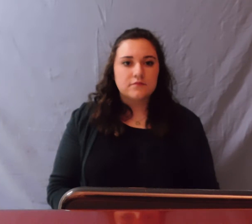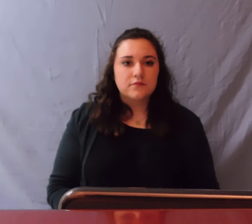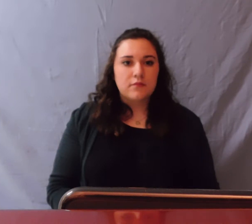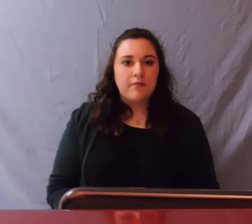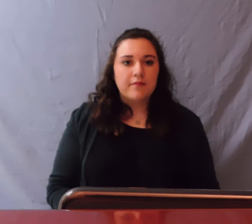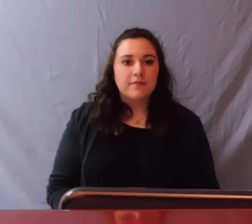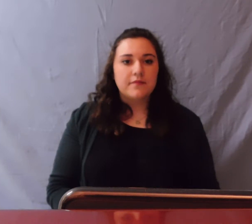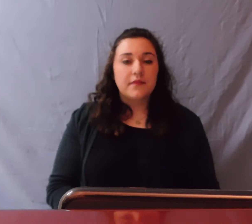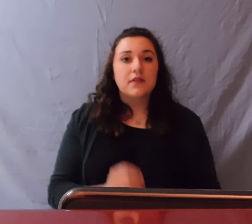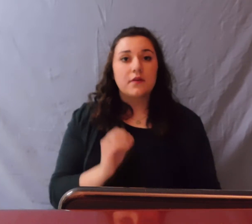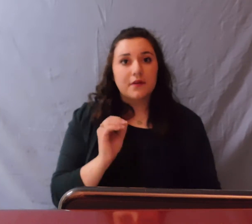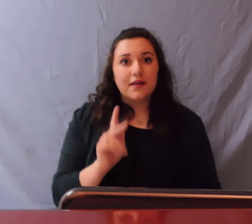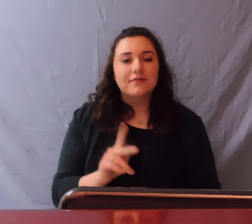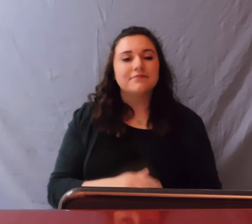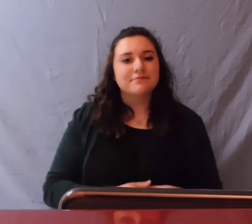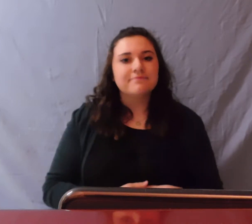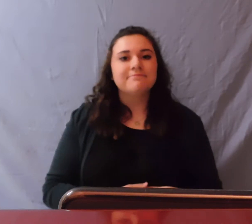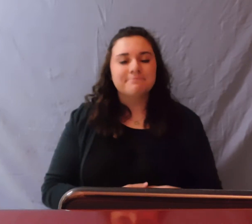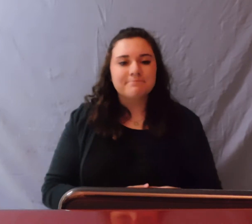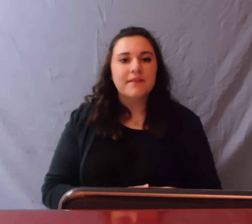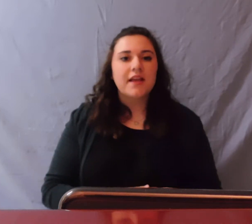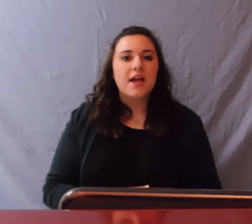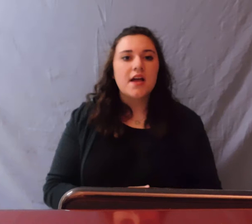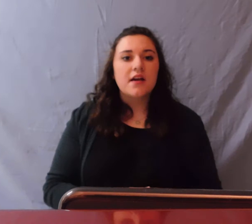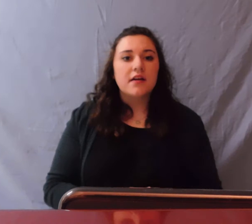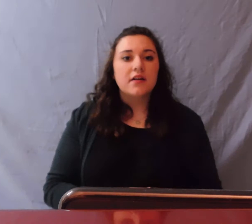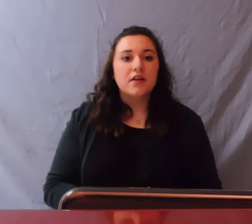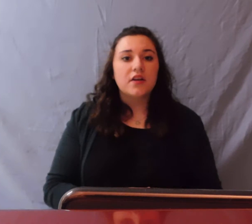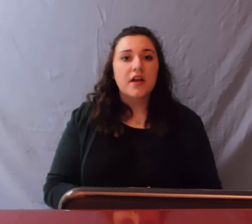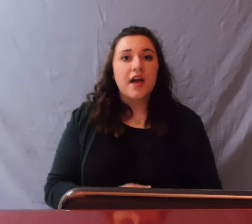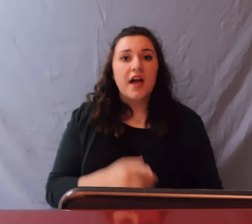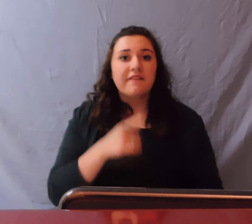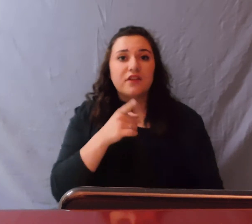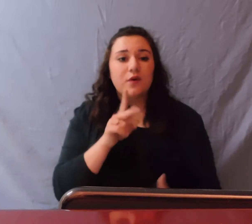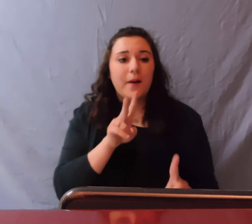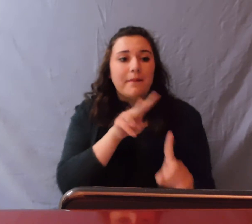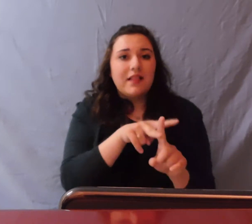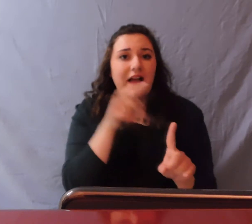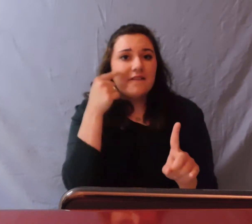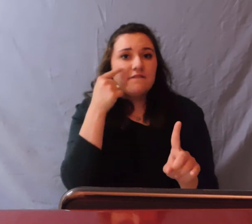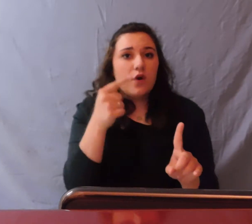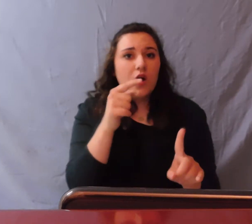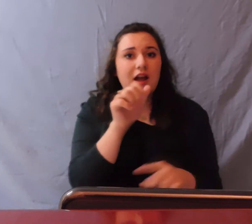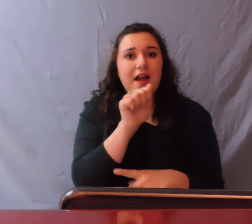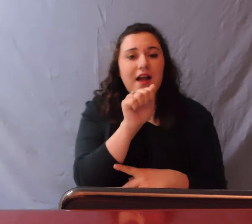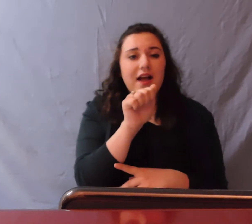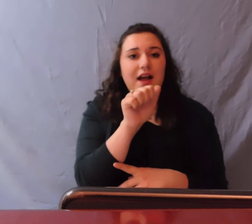Okay, Mrs. Paul, have you ever applied for assistance before?